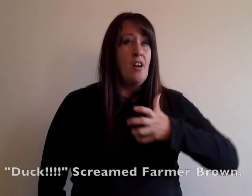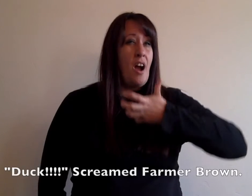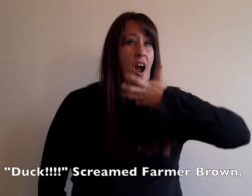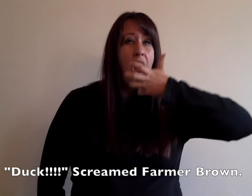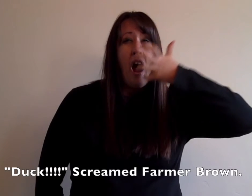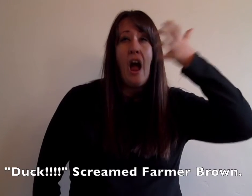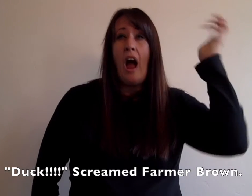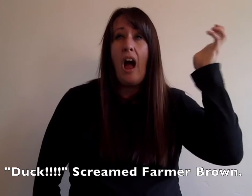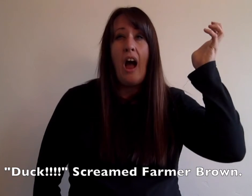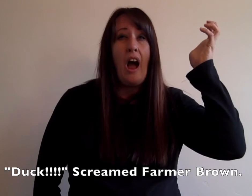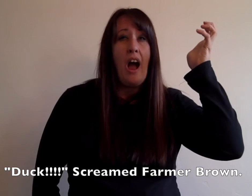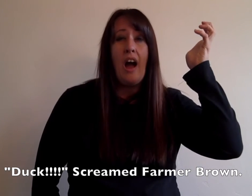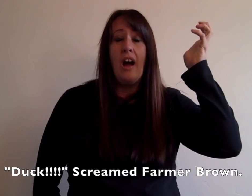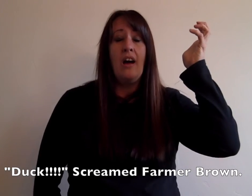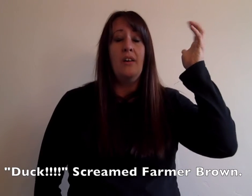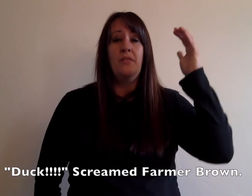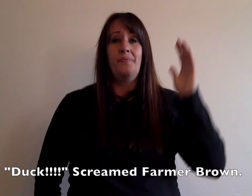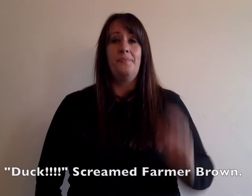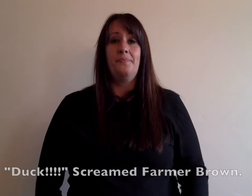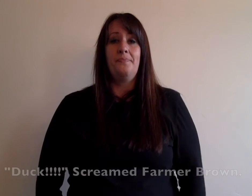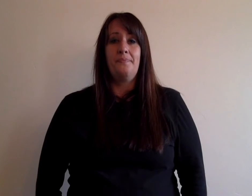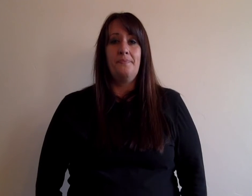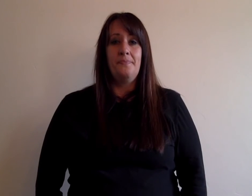Duck! screamed Farmer Brown.